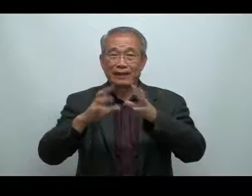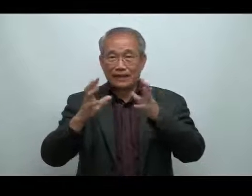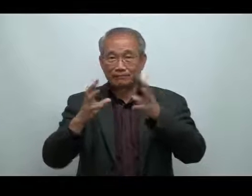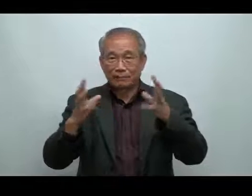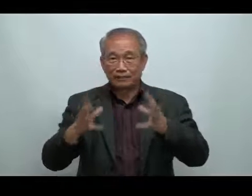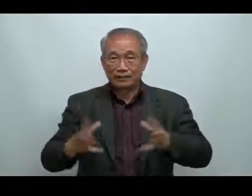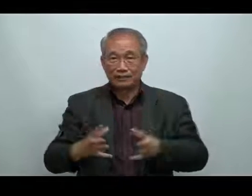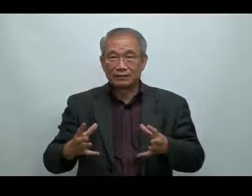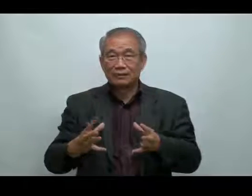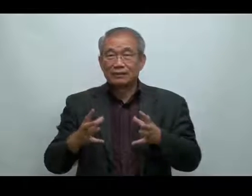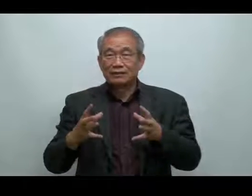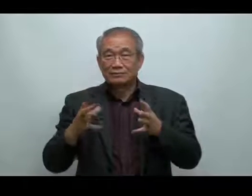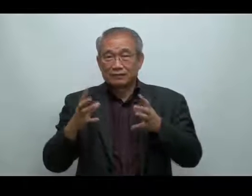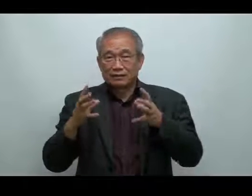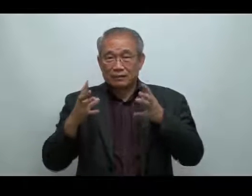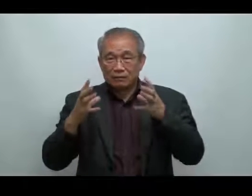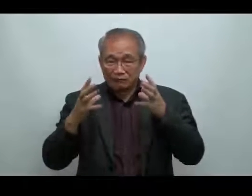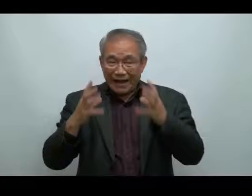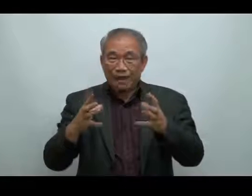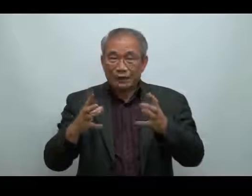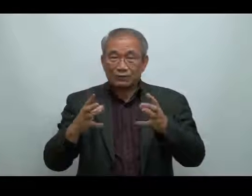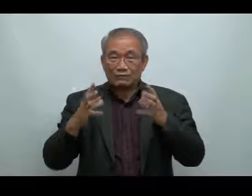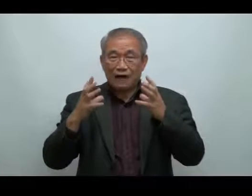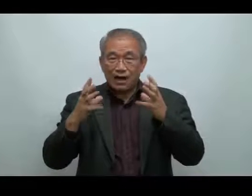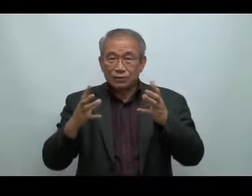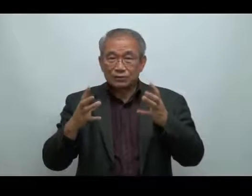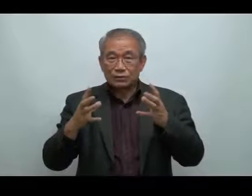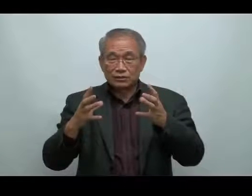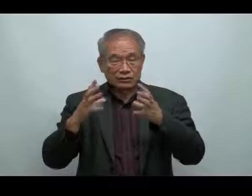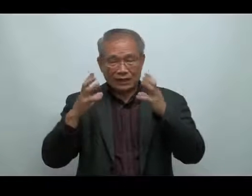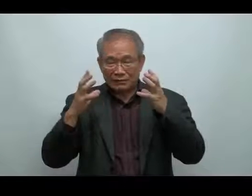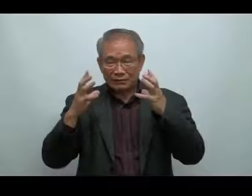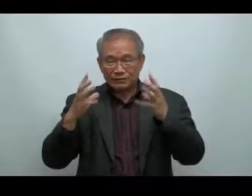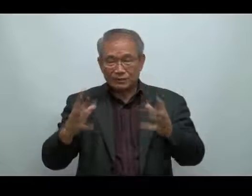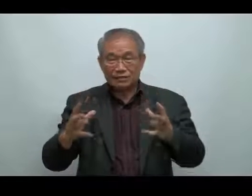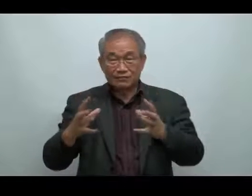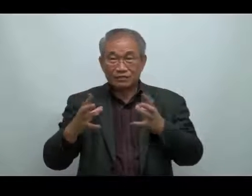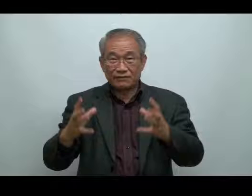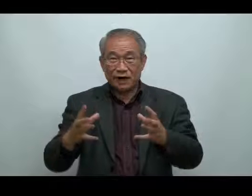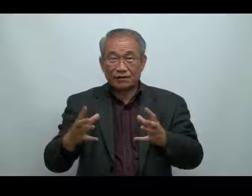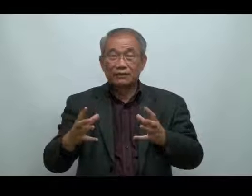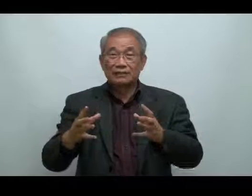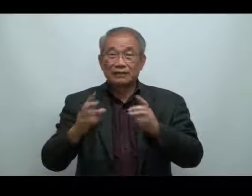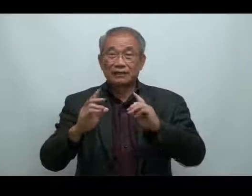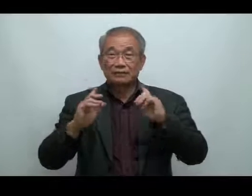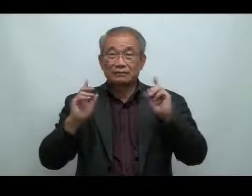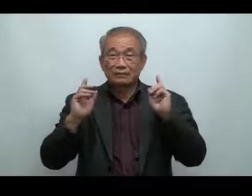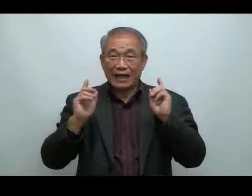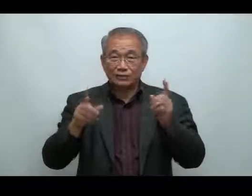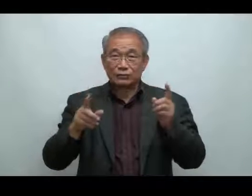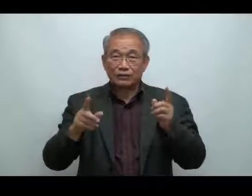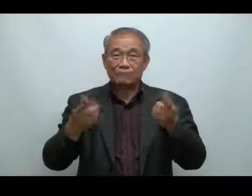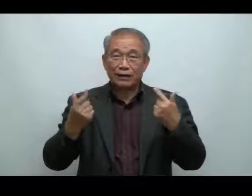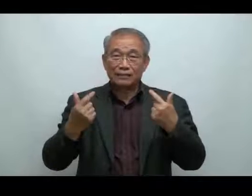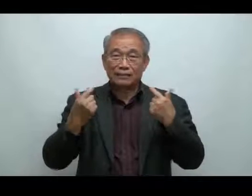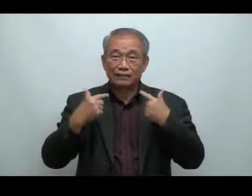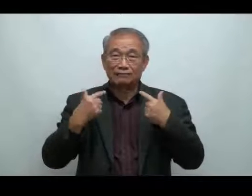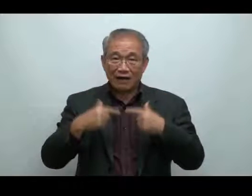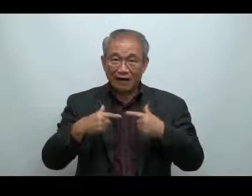a particular vowel. The characteristic of this vowel is naturally placed in the